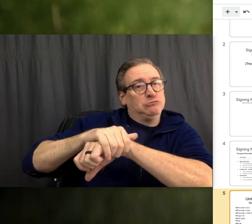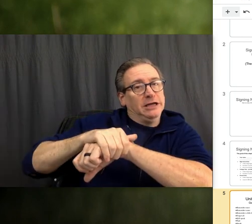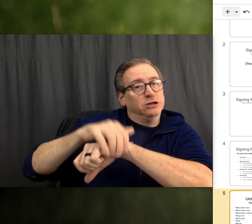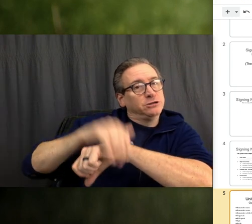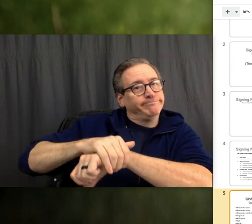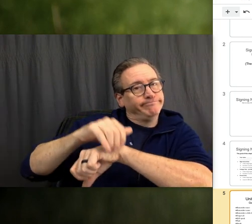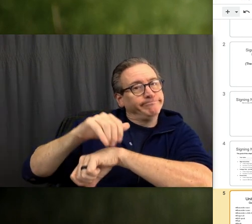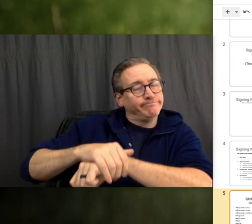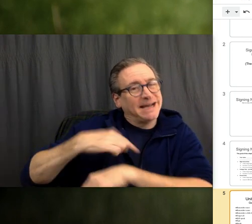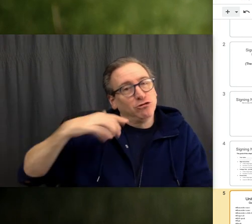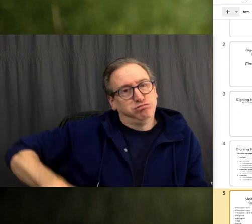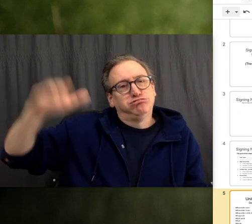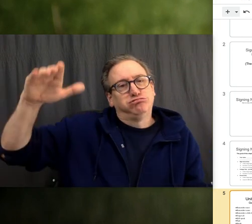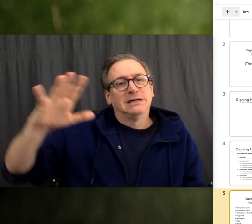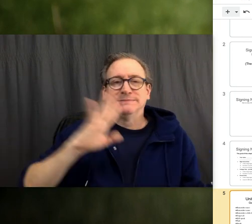English.